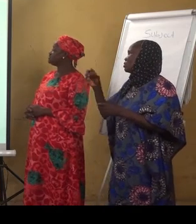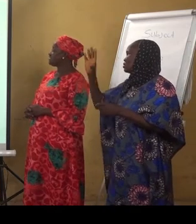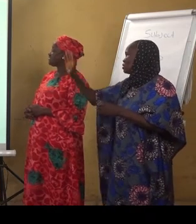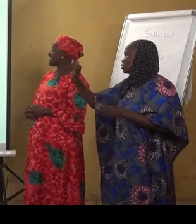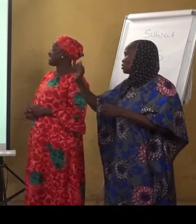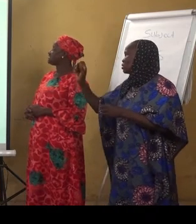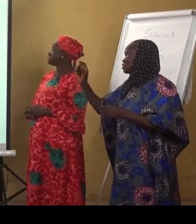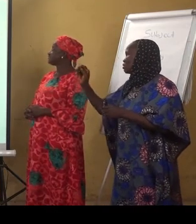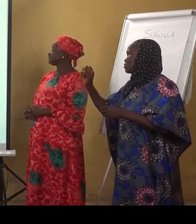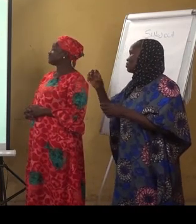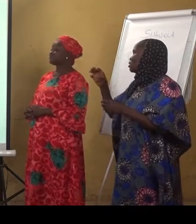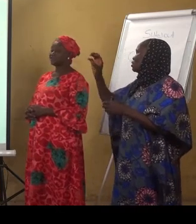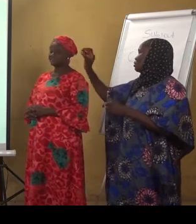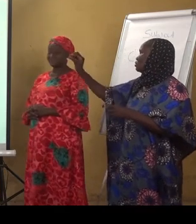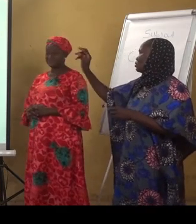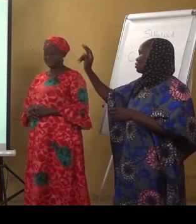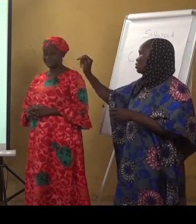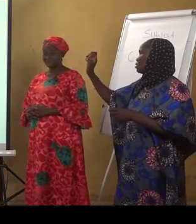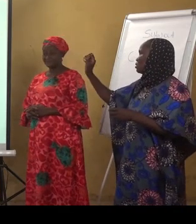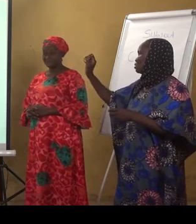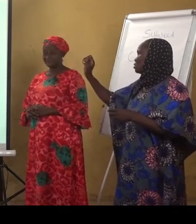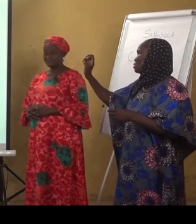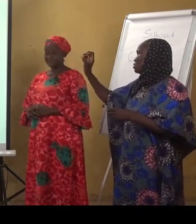the meaning and need for forgiveness?